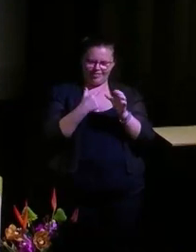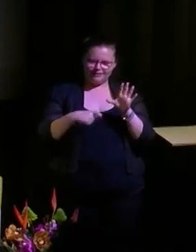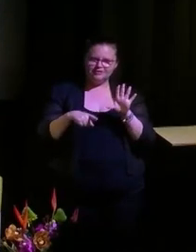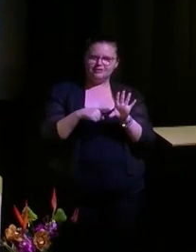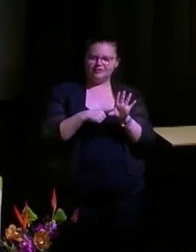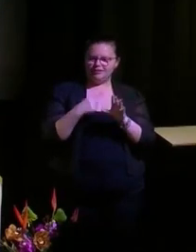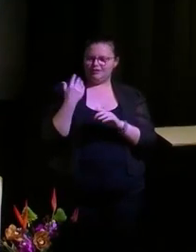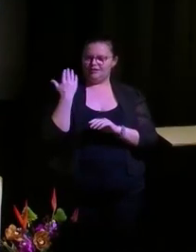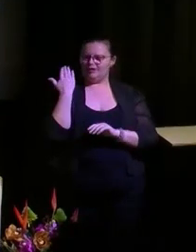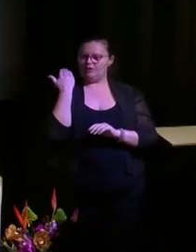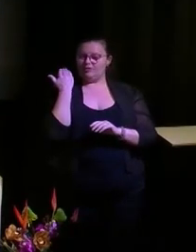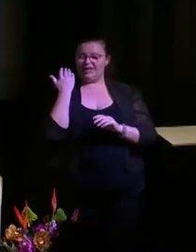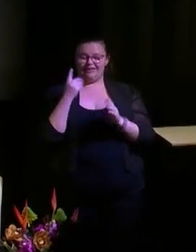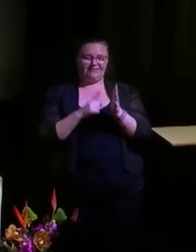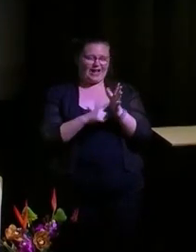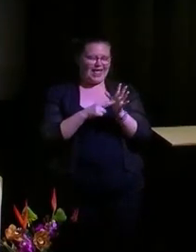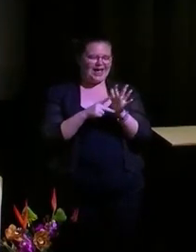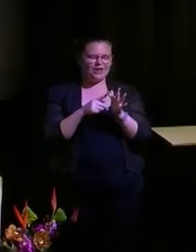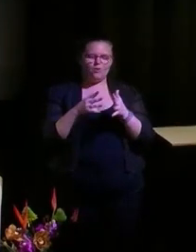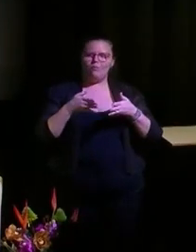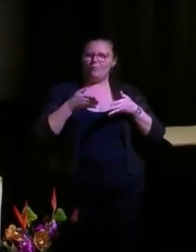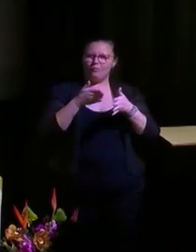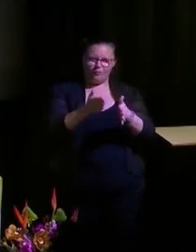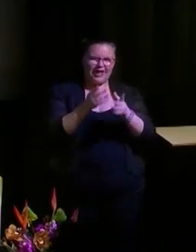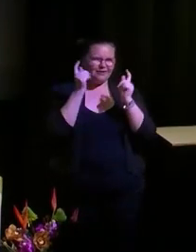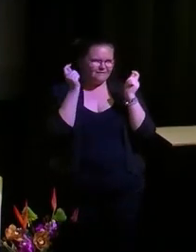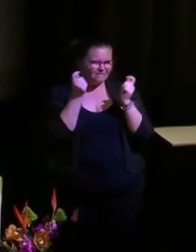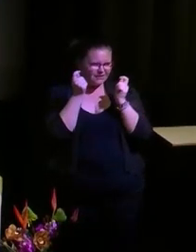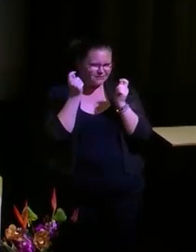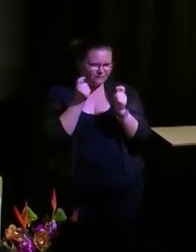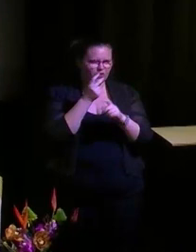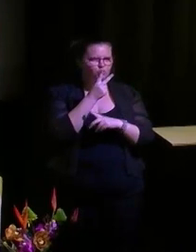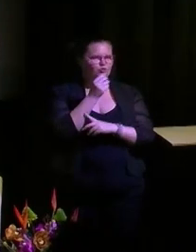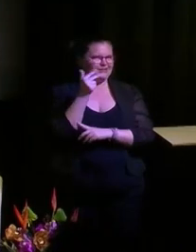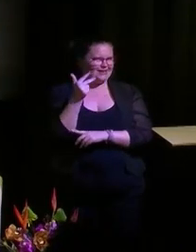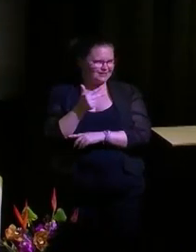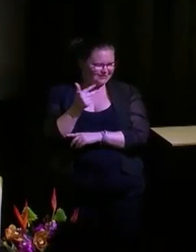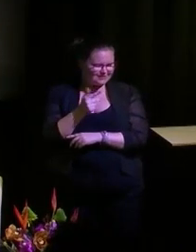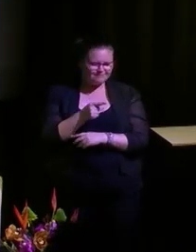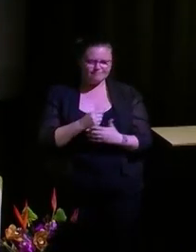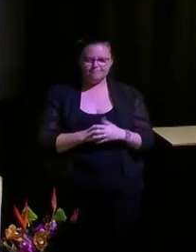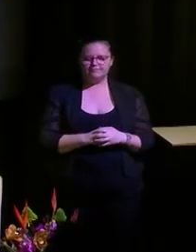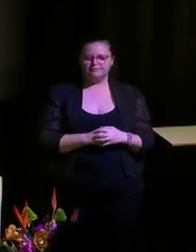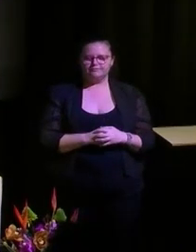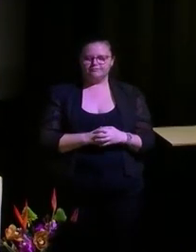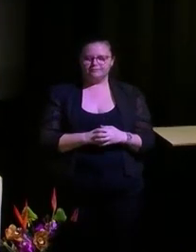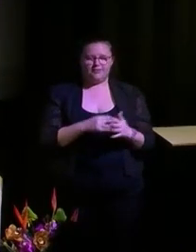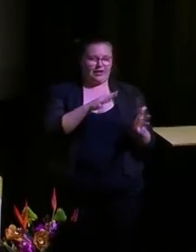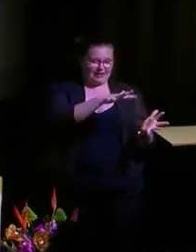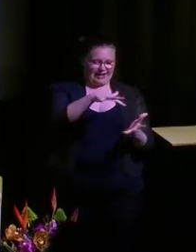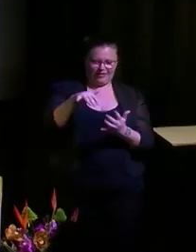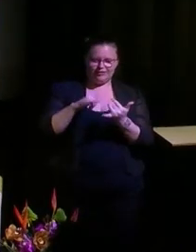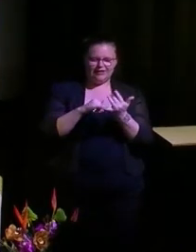recently the Vibrant Laneways exhibition curated by Blacklash Collective in 2018, Gathering Strands curated